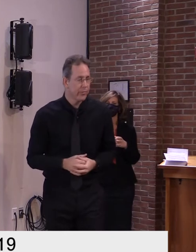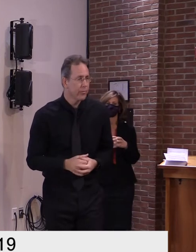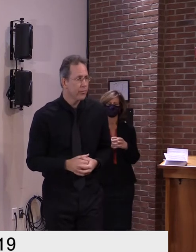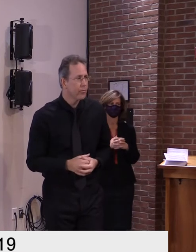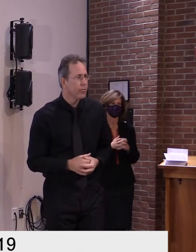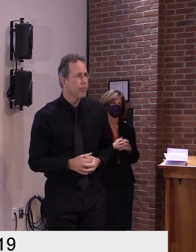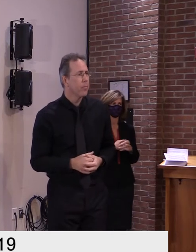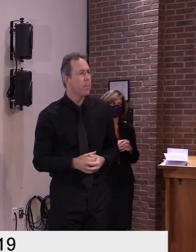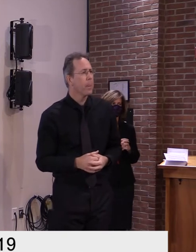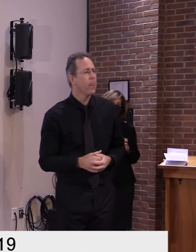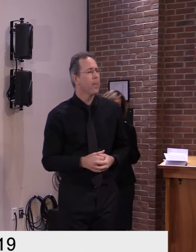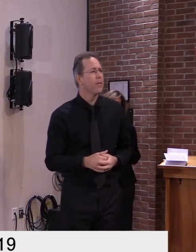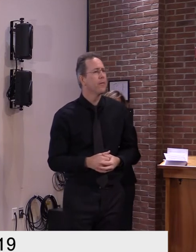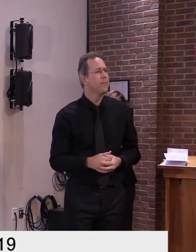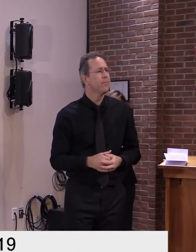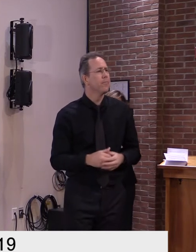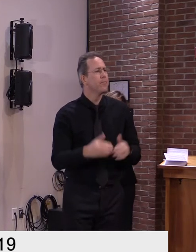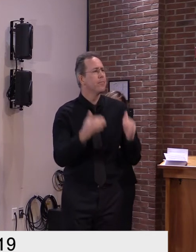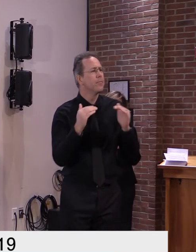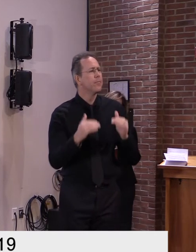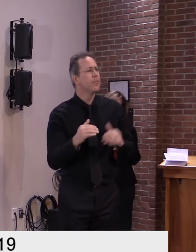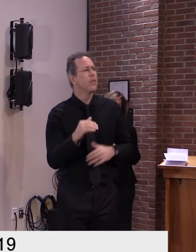Ann Wallace-Allen, BT Digger.